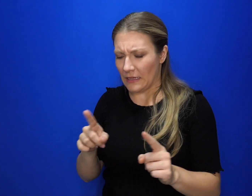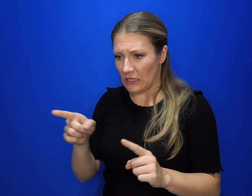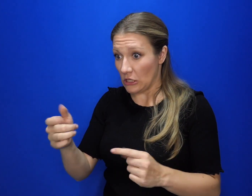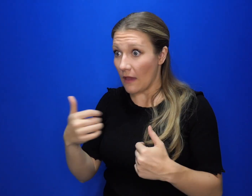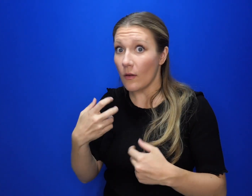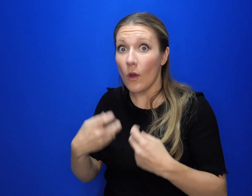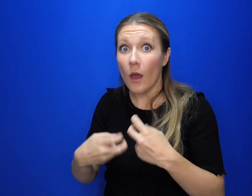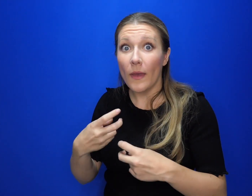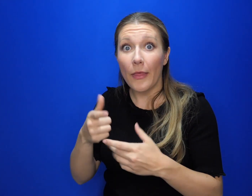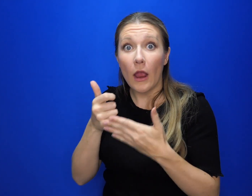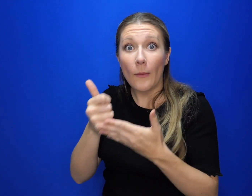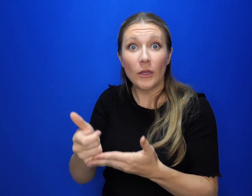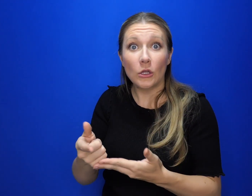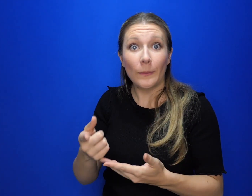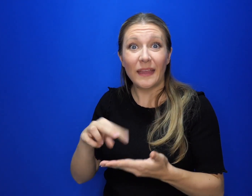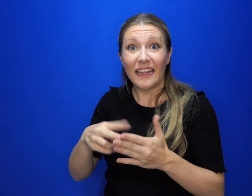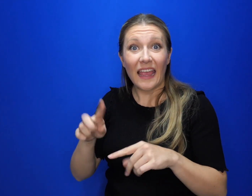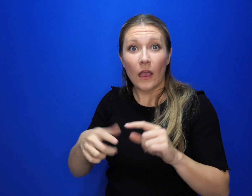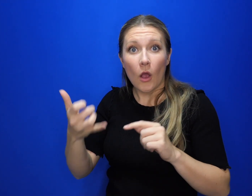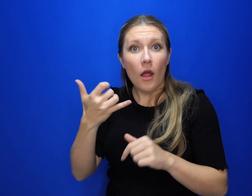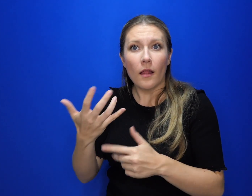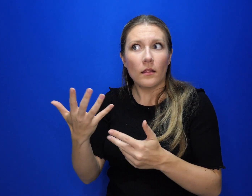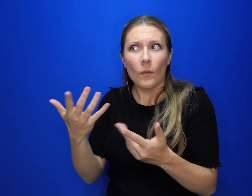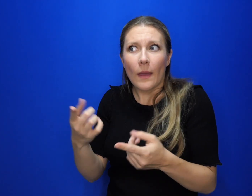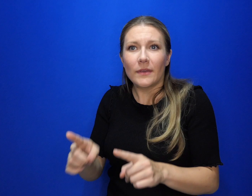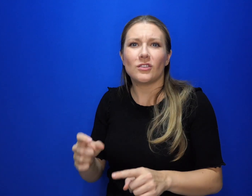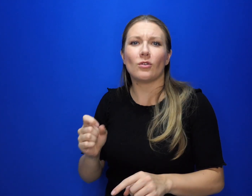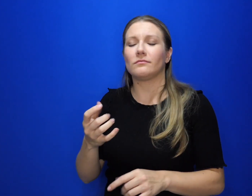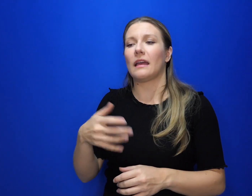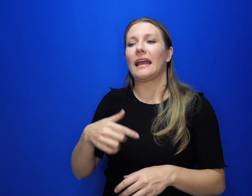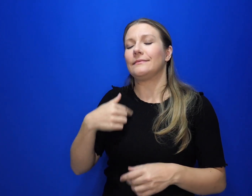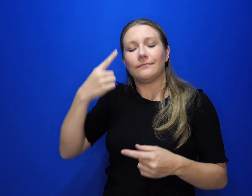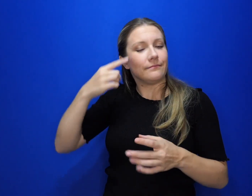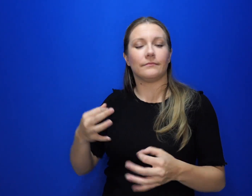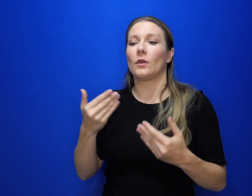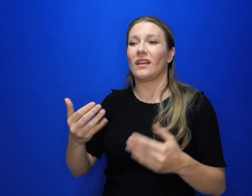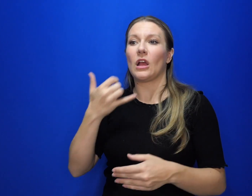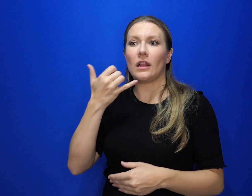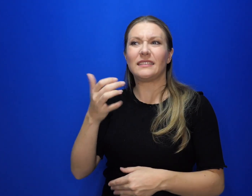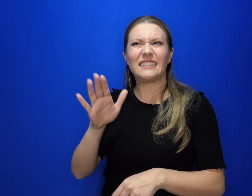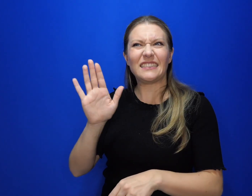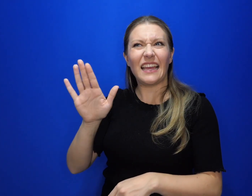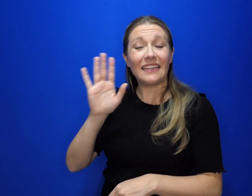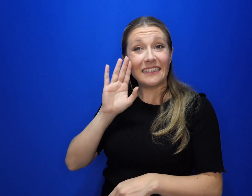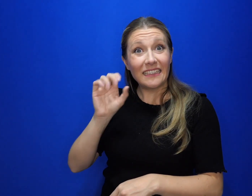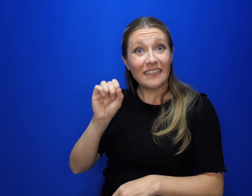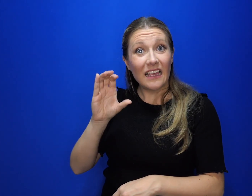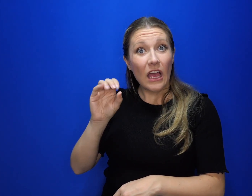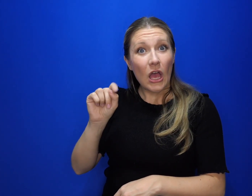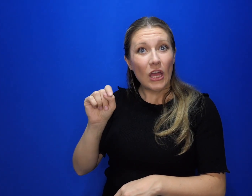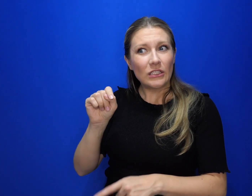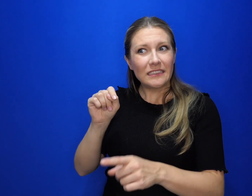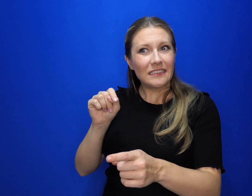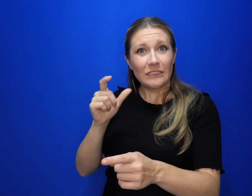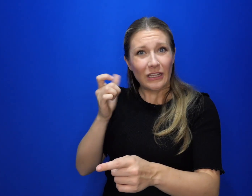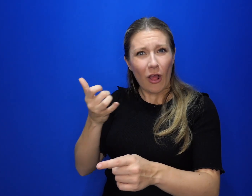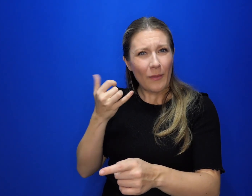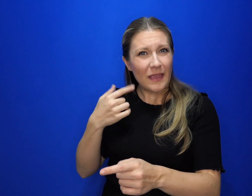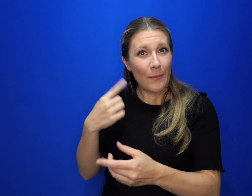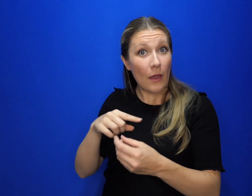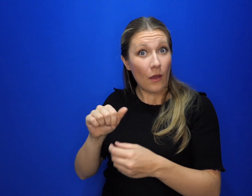she having a problem and they're helping her? Is like, I don't know. So Right. finally I just called the school and I was like, hey,